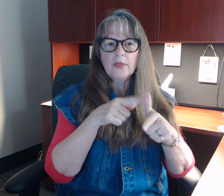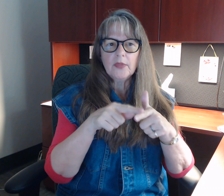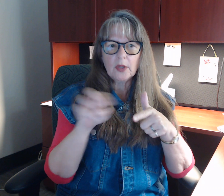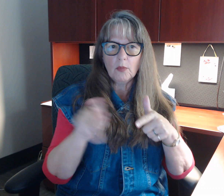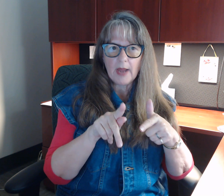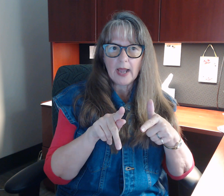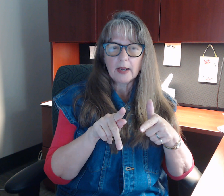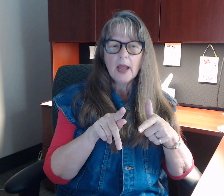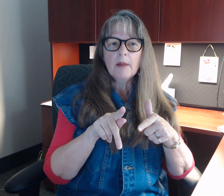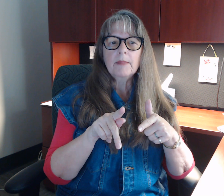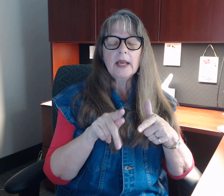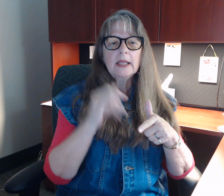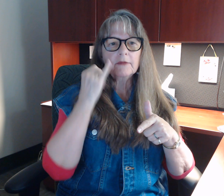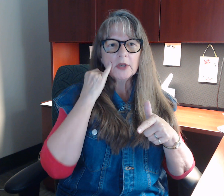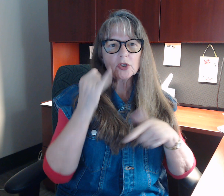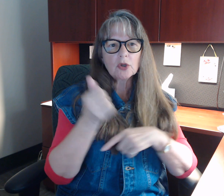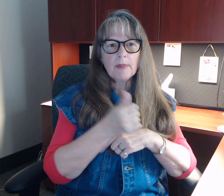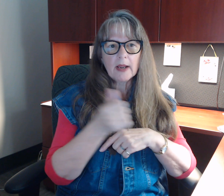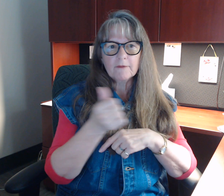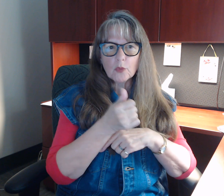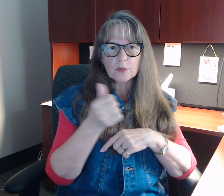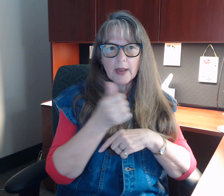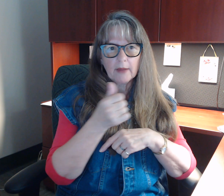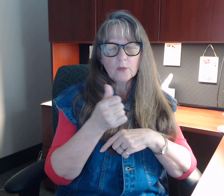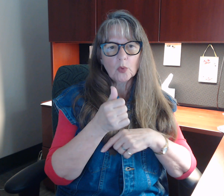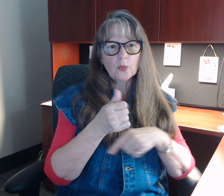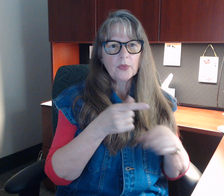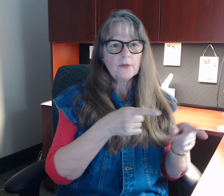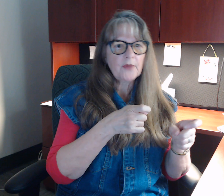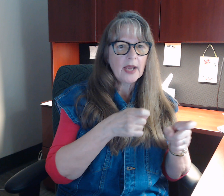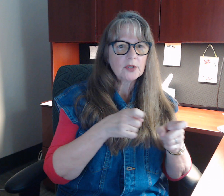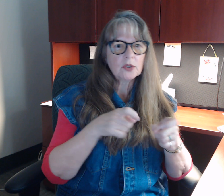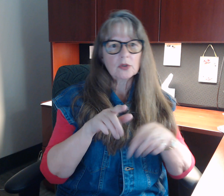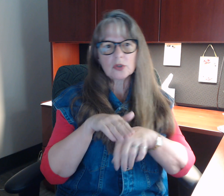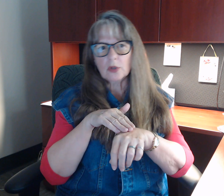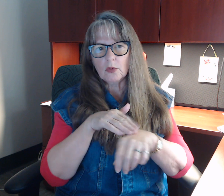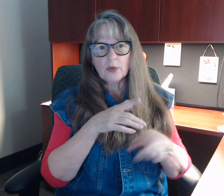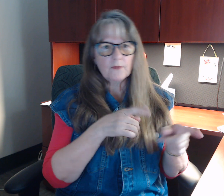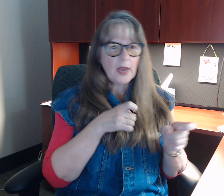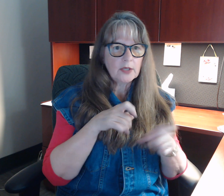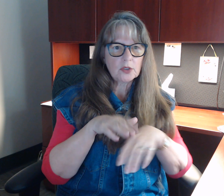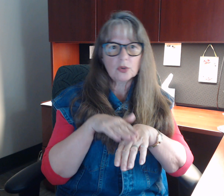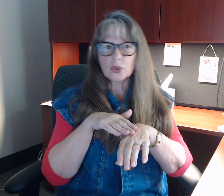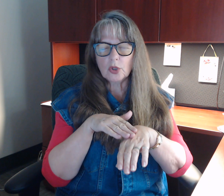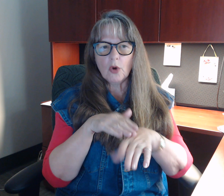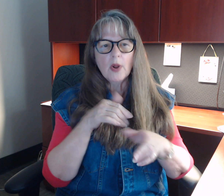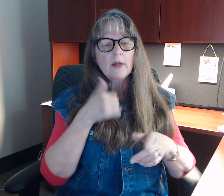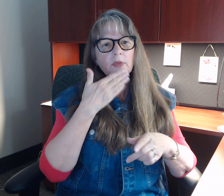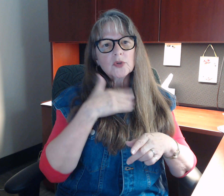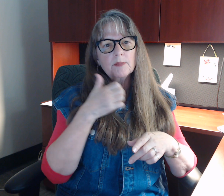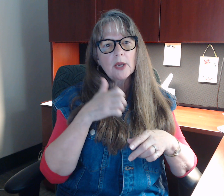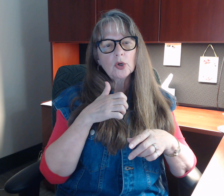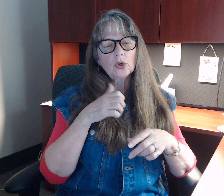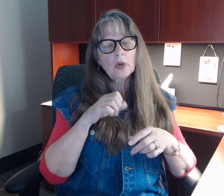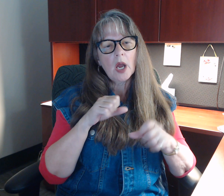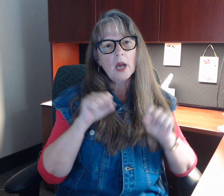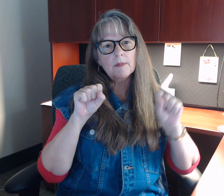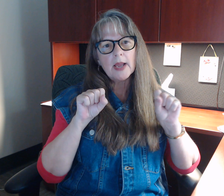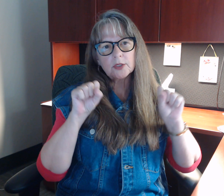go back. But if they just go back and forth with the fast and the slow, with the fast and the slow, it's a better